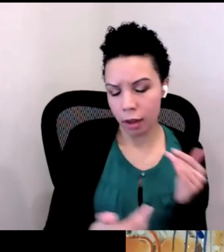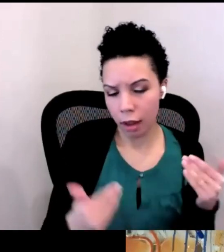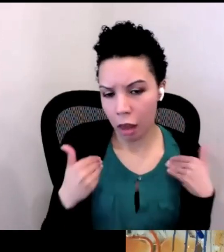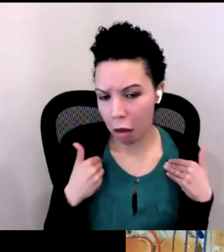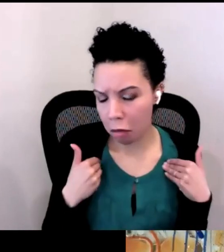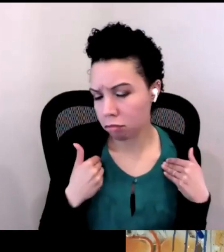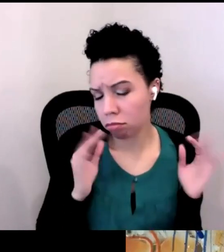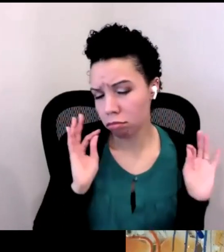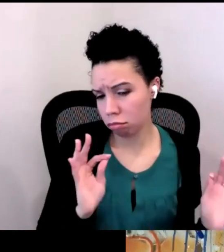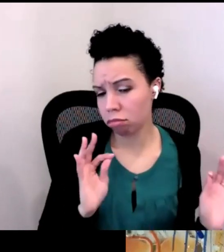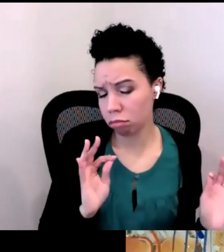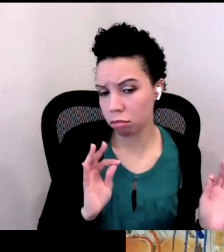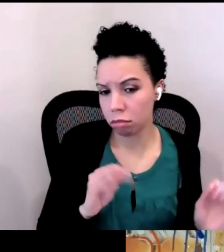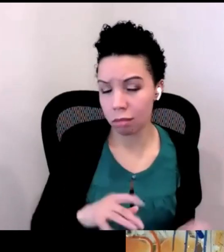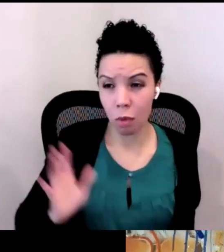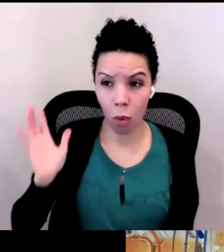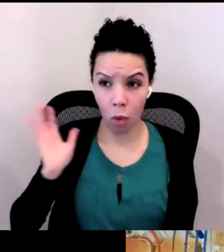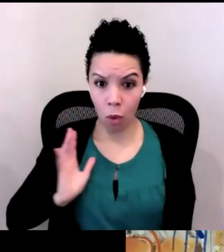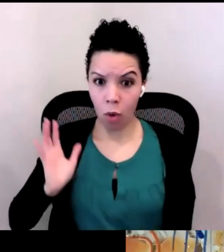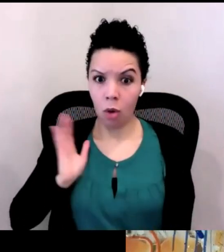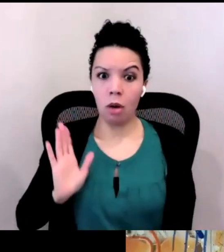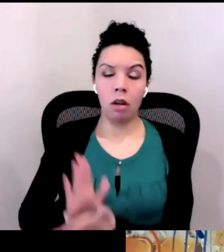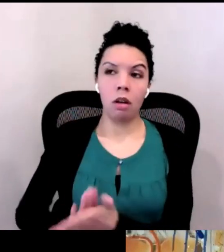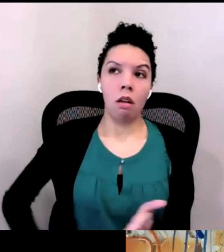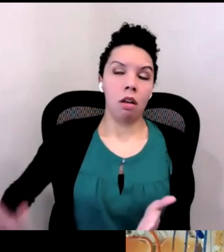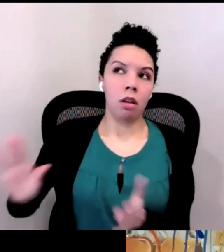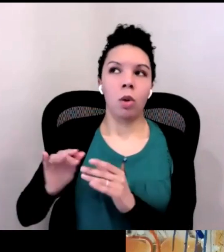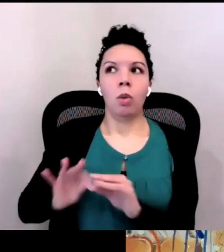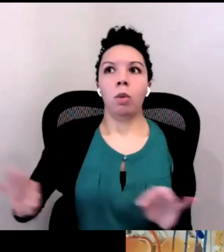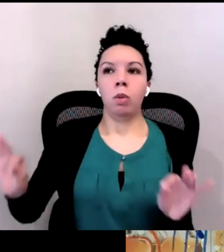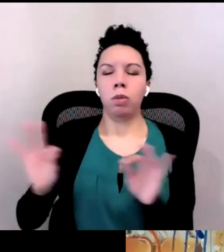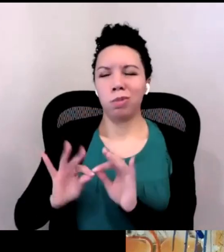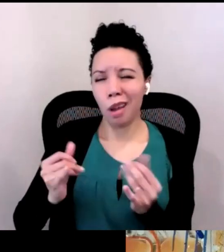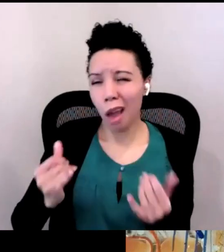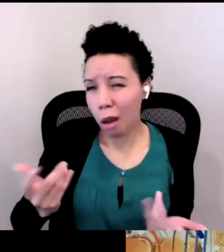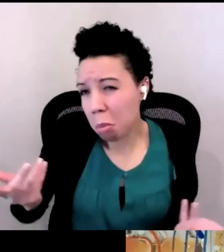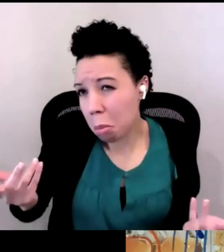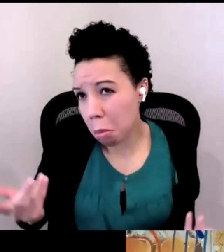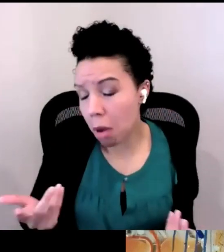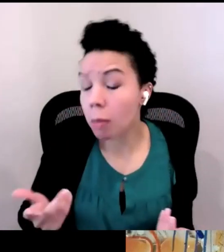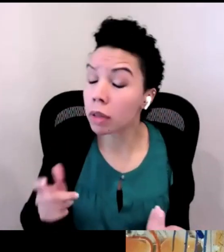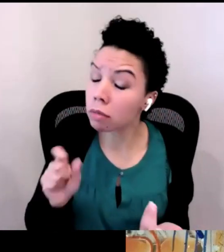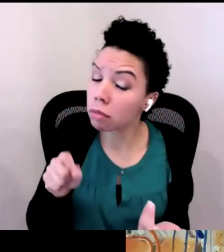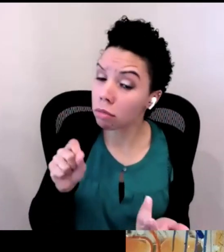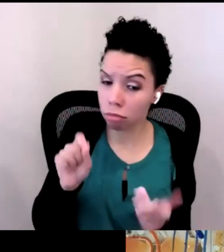college. I would say that college was still an incredible experience and I learned so much from it.